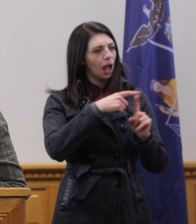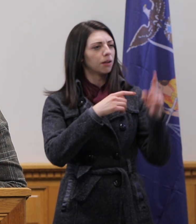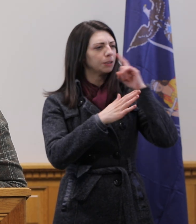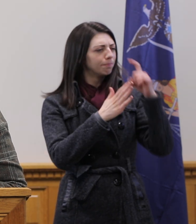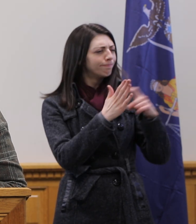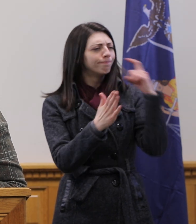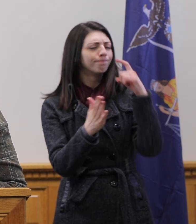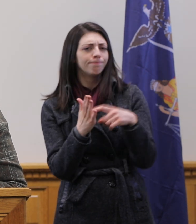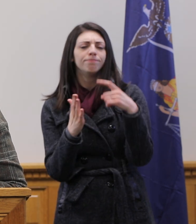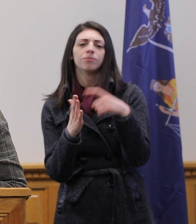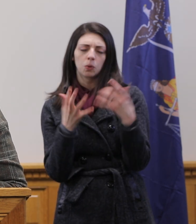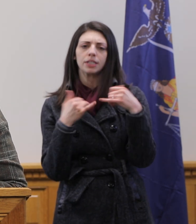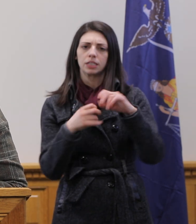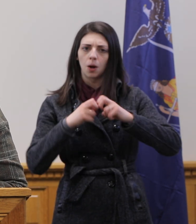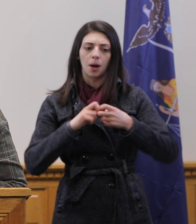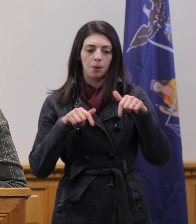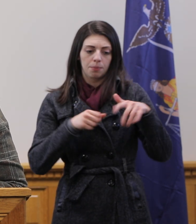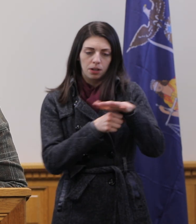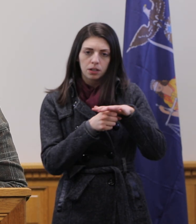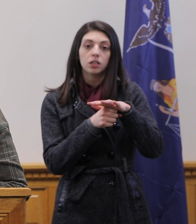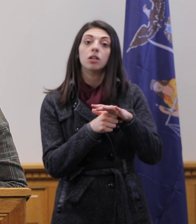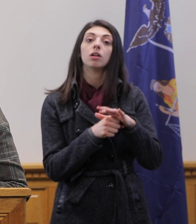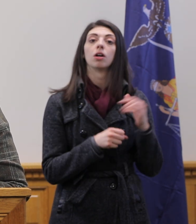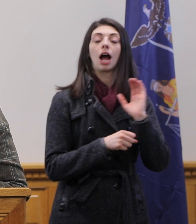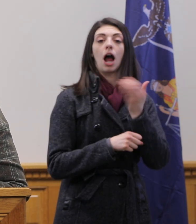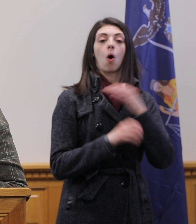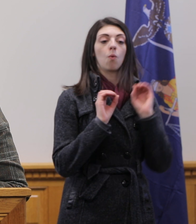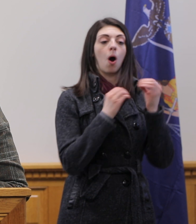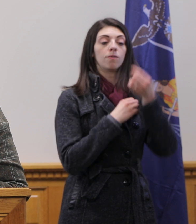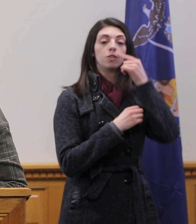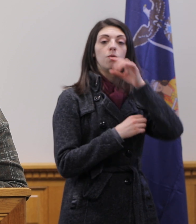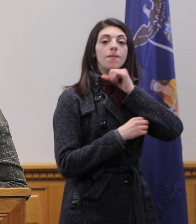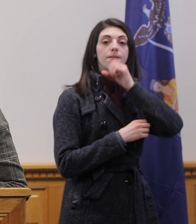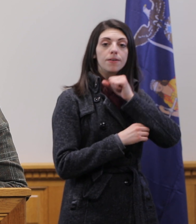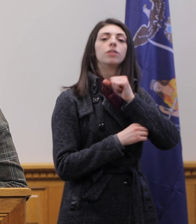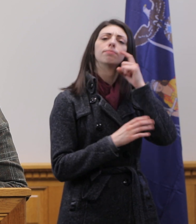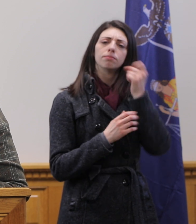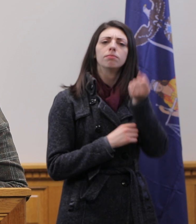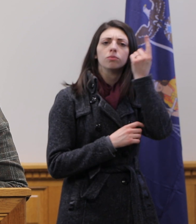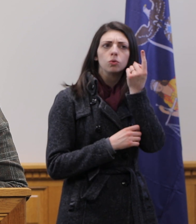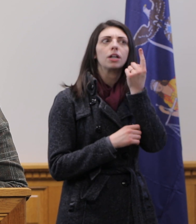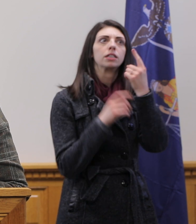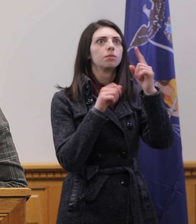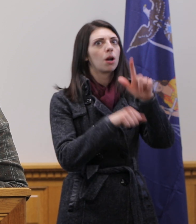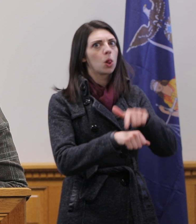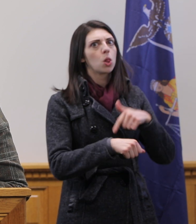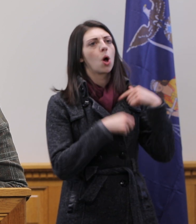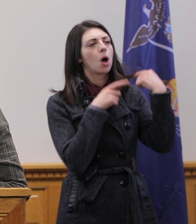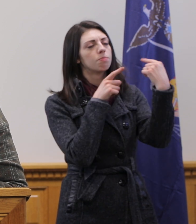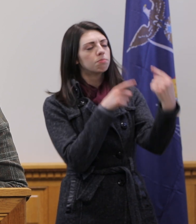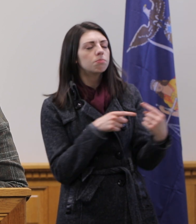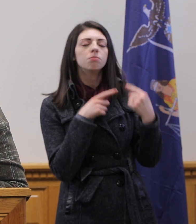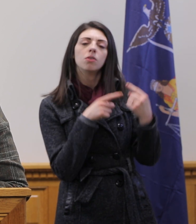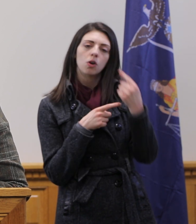be an issue in Oswego County, we at the Office for the Aging understand it has been a long haul for residents, especially our